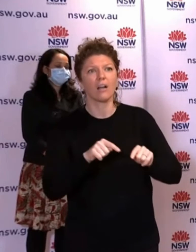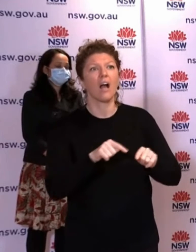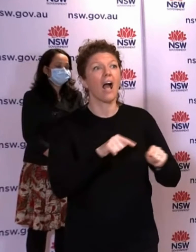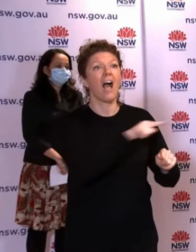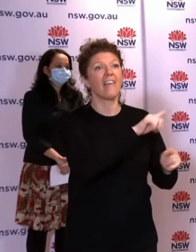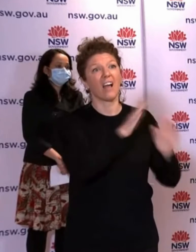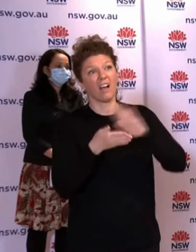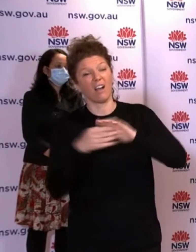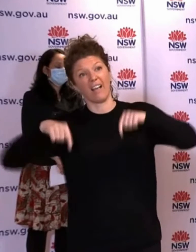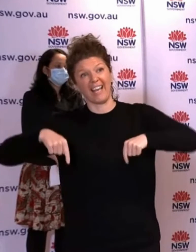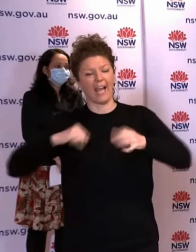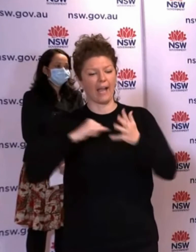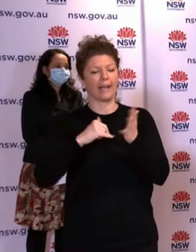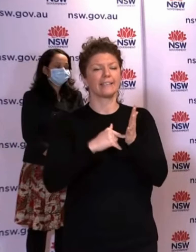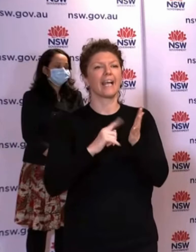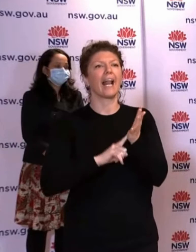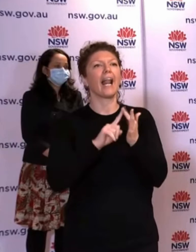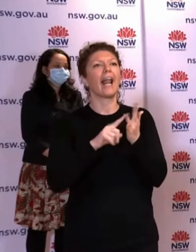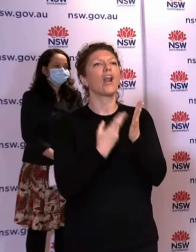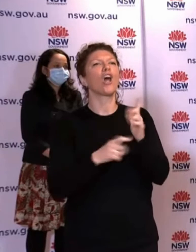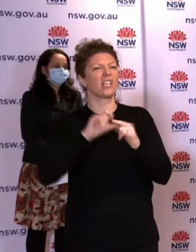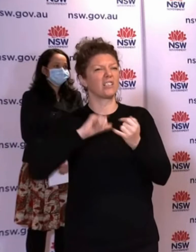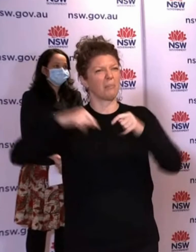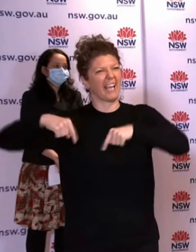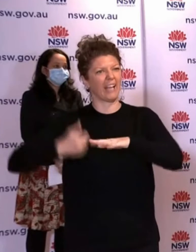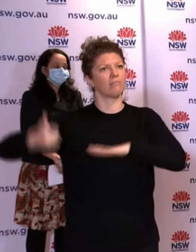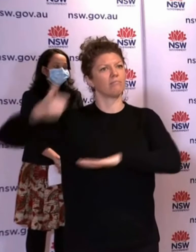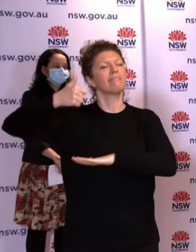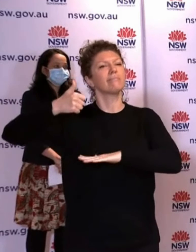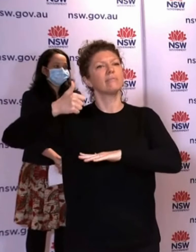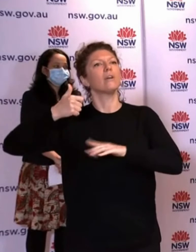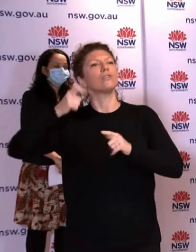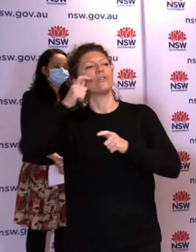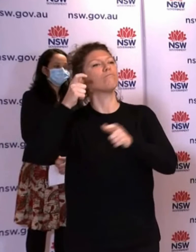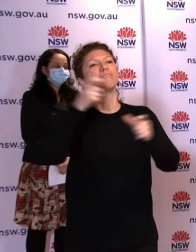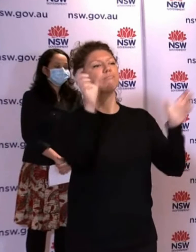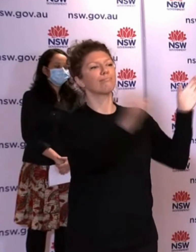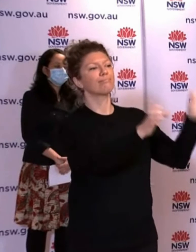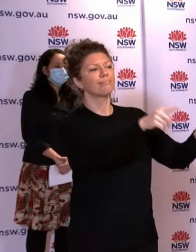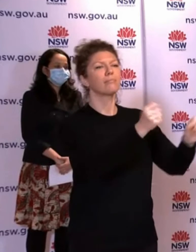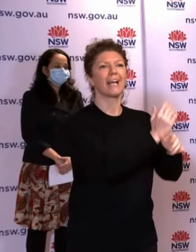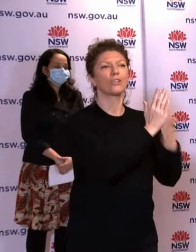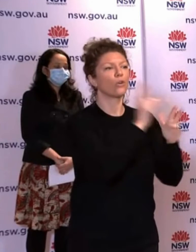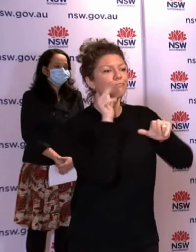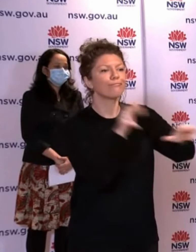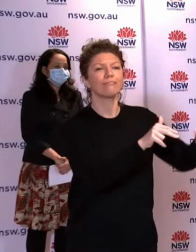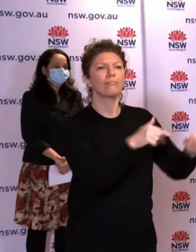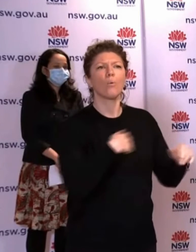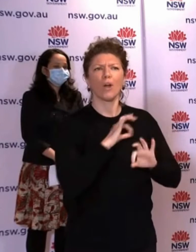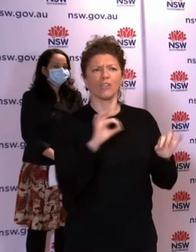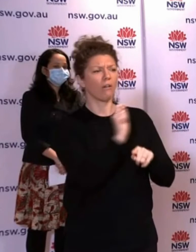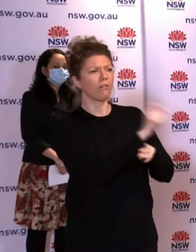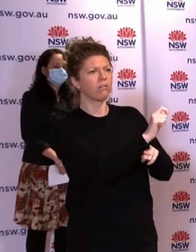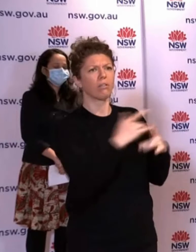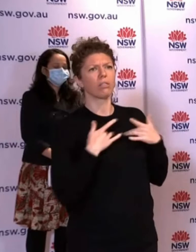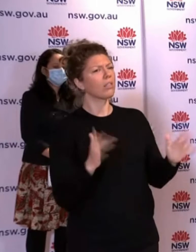Leonard's. So people need to understand that these people are not and will not be left behind, that we will support them